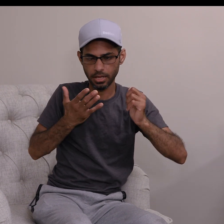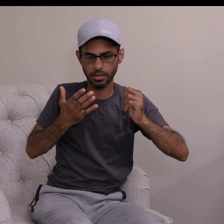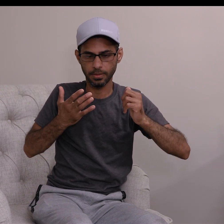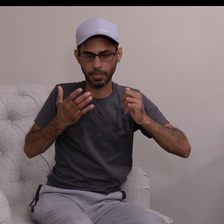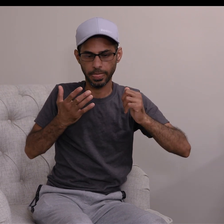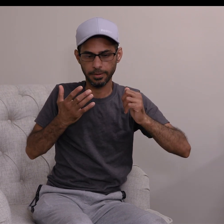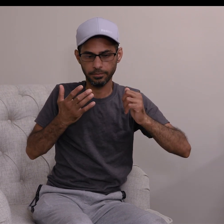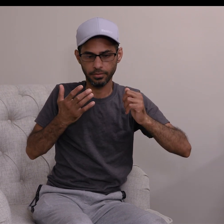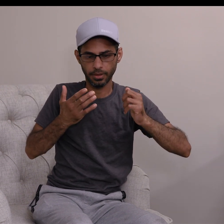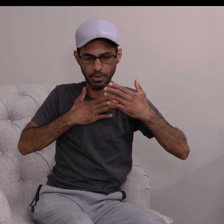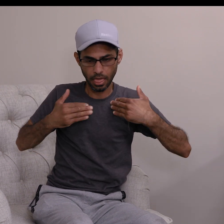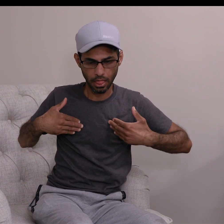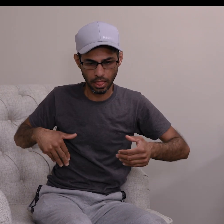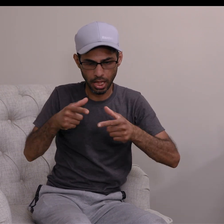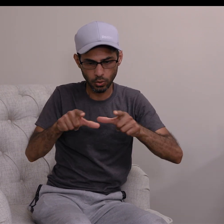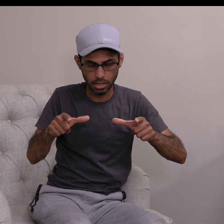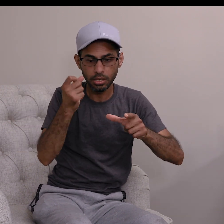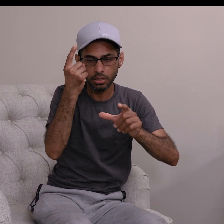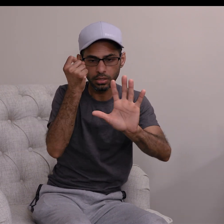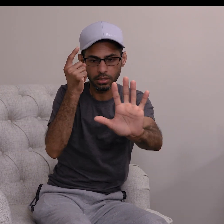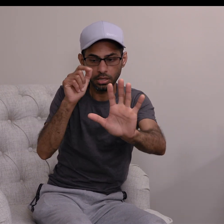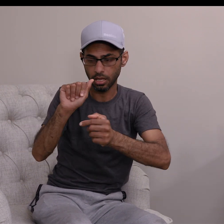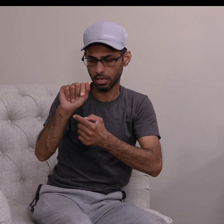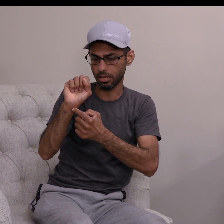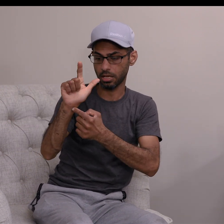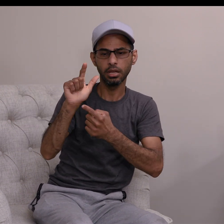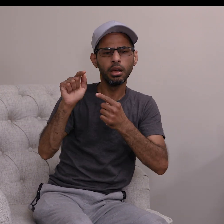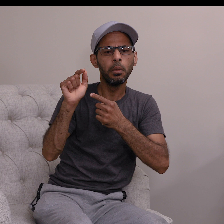my face, my body language.